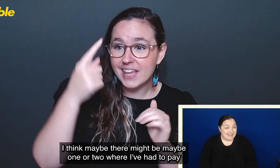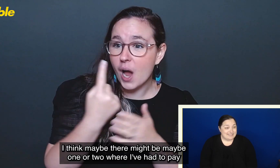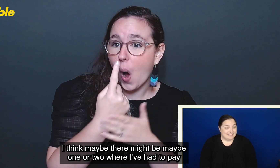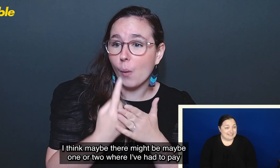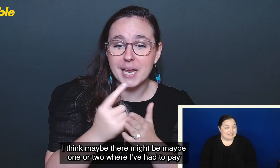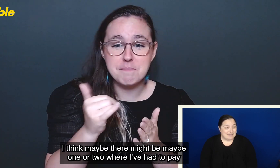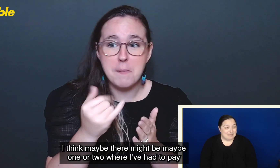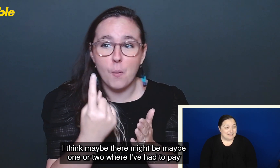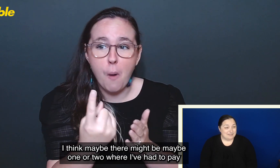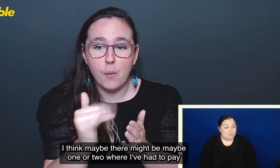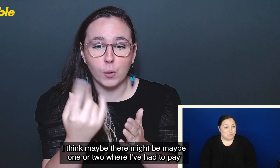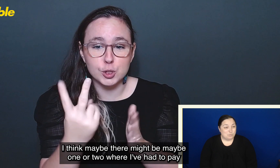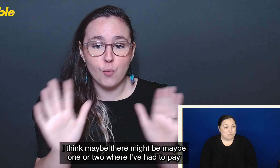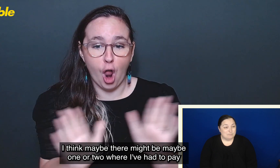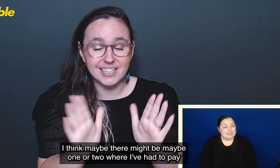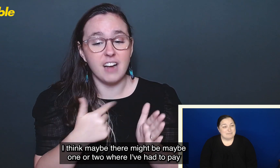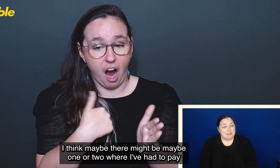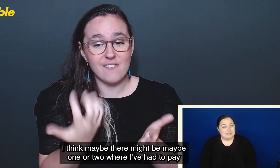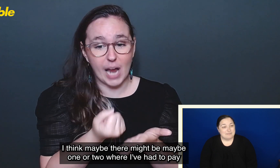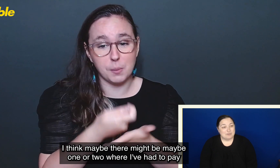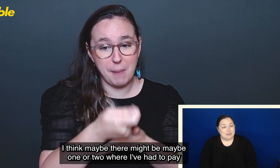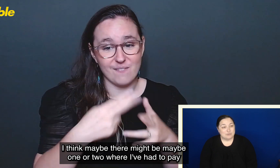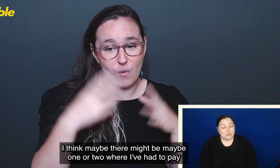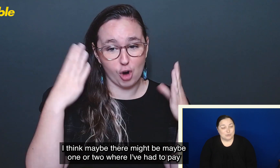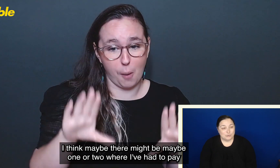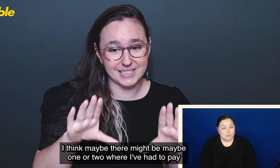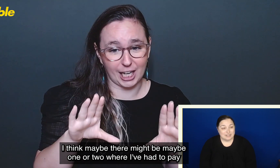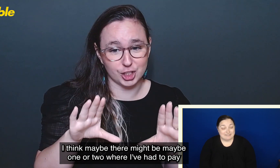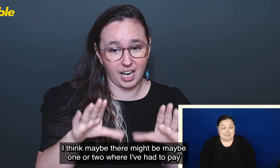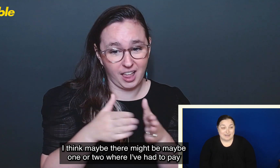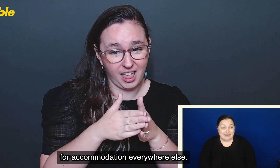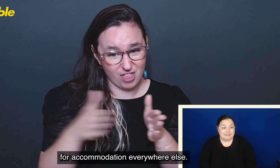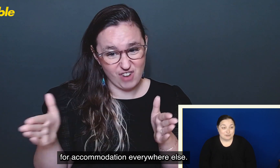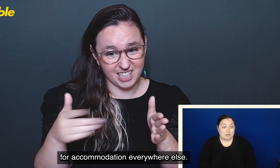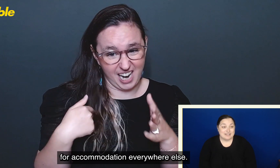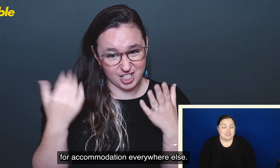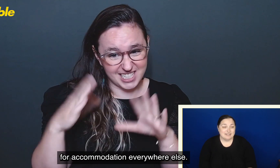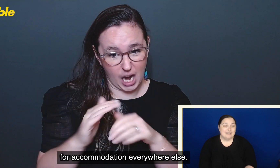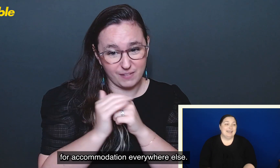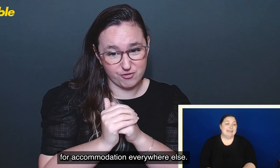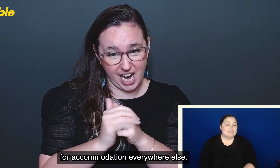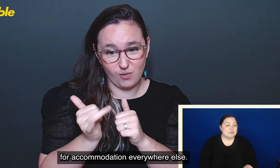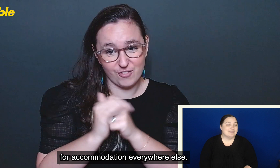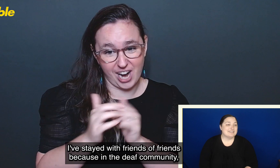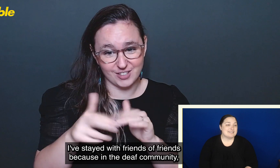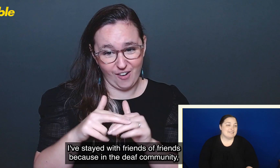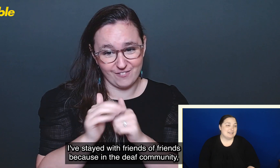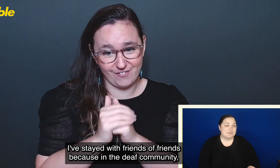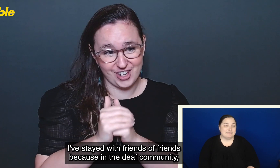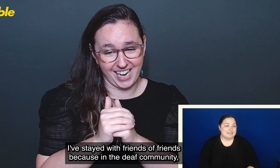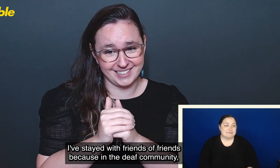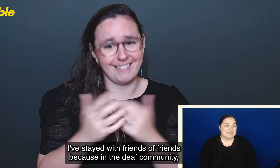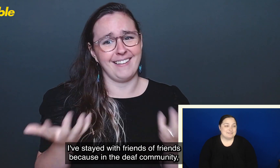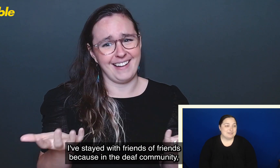I think maybe there might be maybe 1 or 2 where I've had to pay for accommodation. Everywhere else, I've stayed